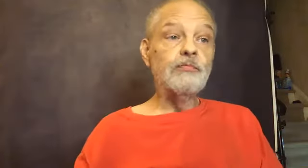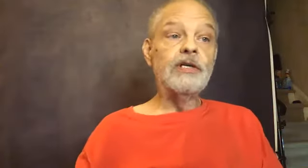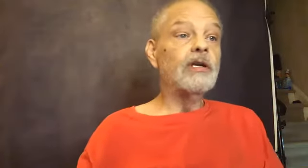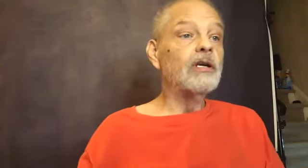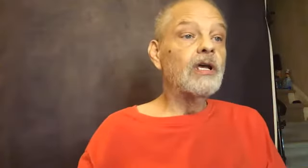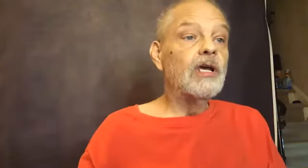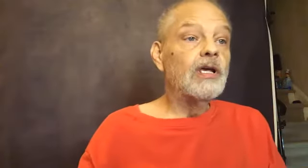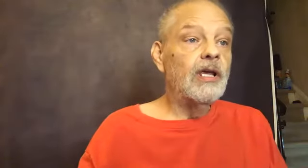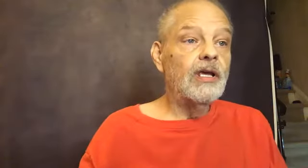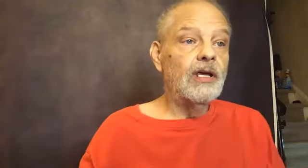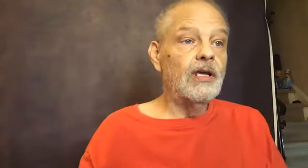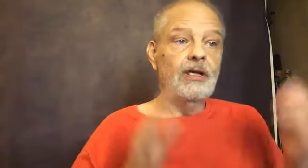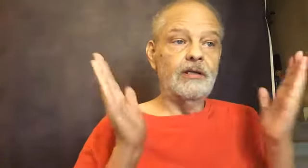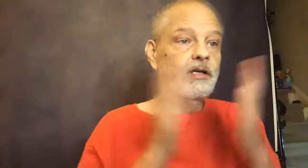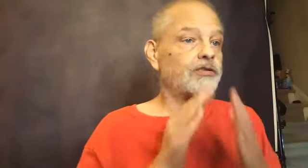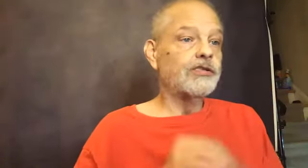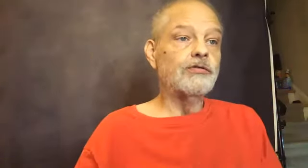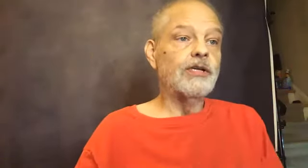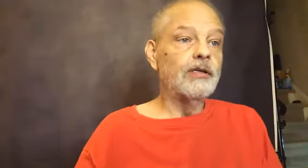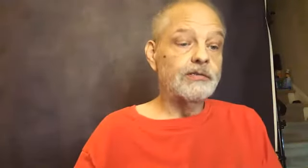Measurement, you just use English.